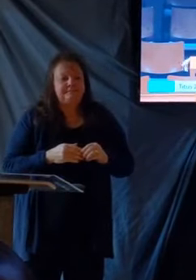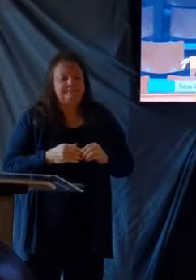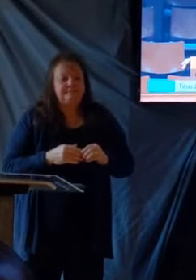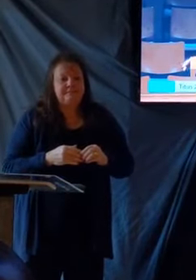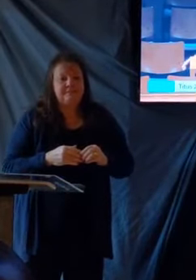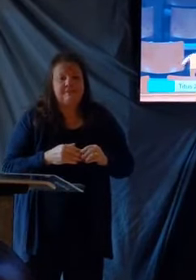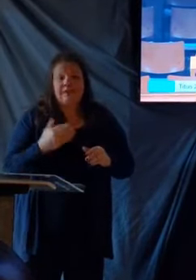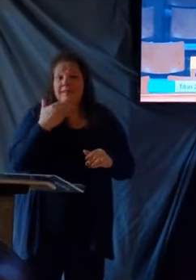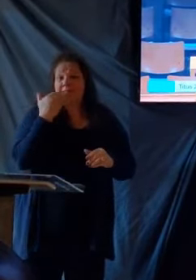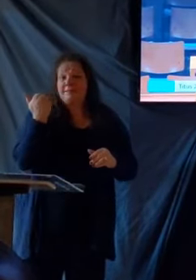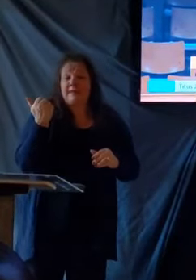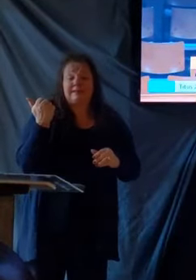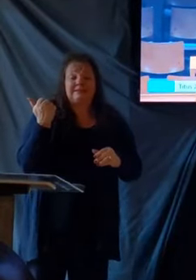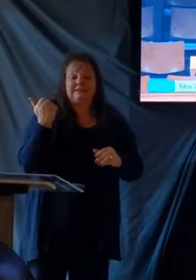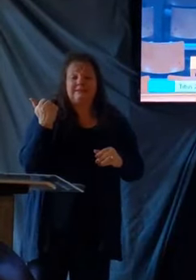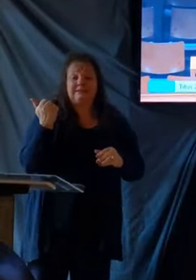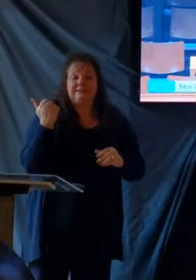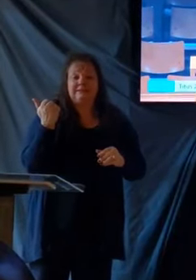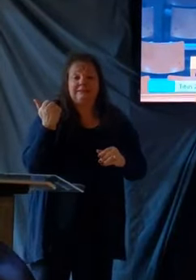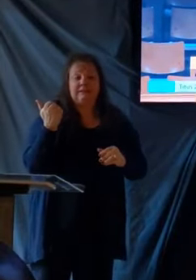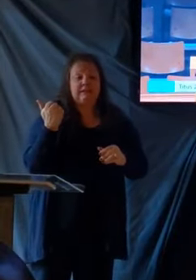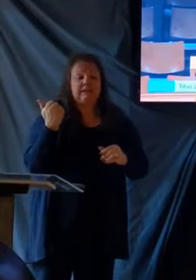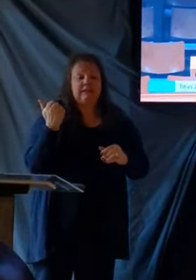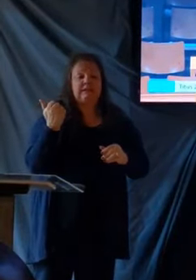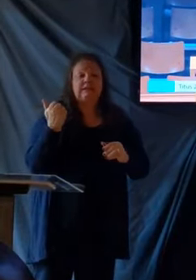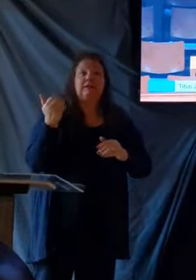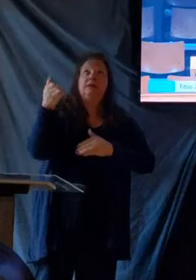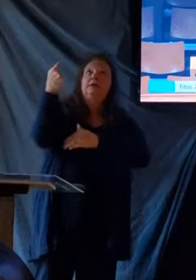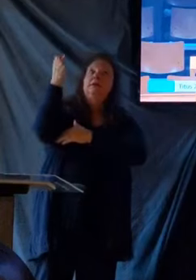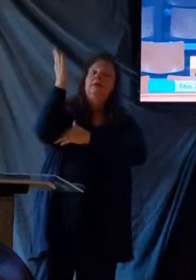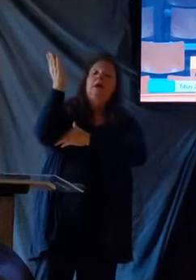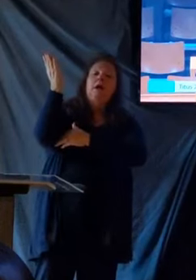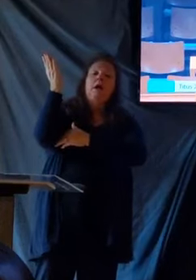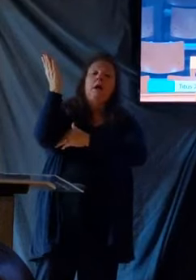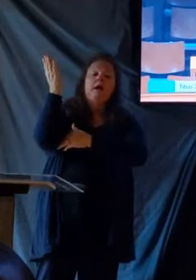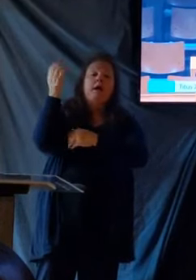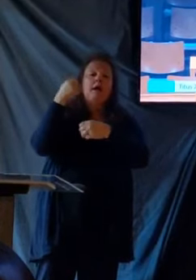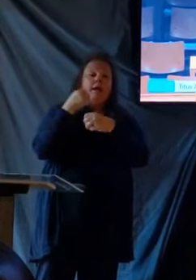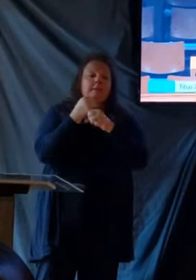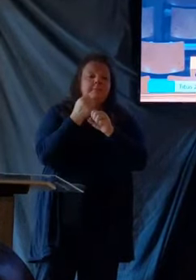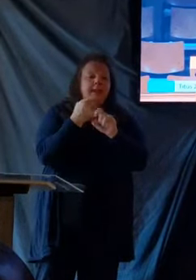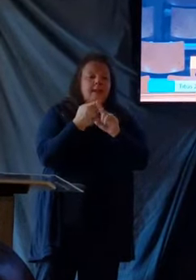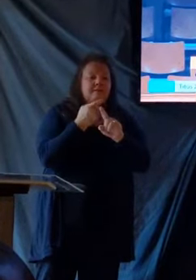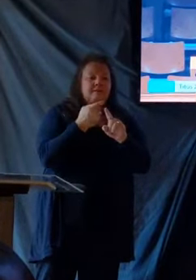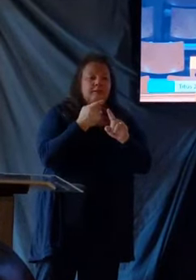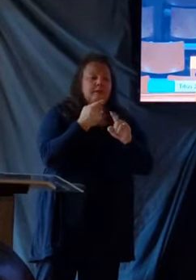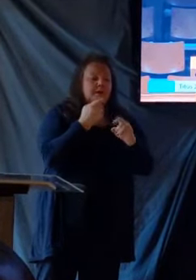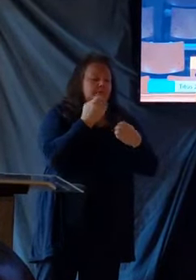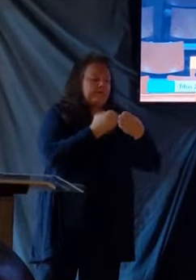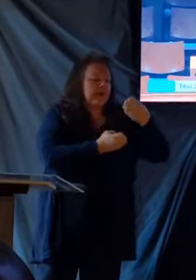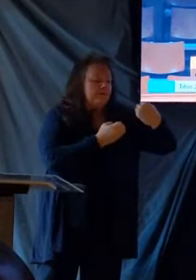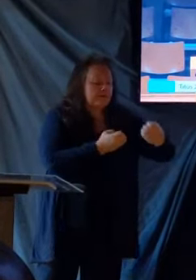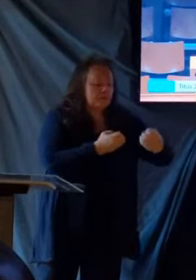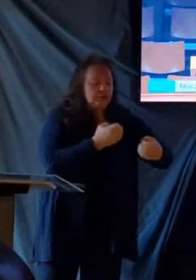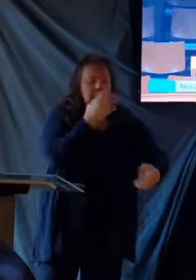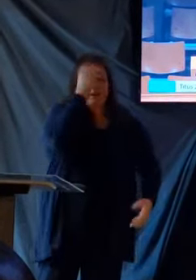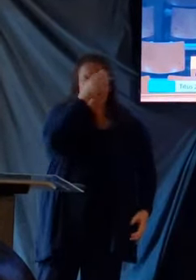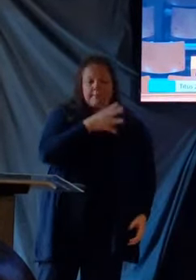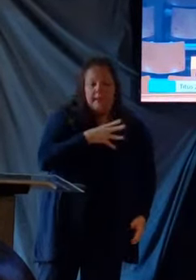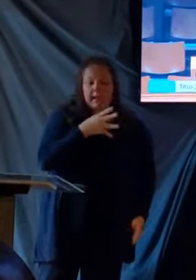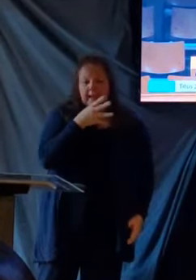So the best we get is, you know, in time, God brought out of theistic evolution a man and a